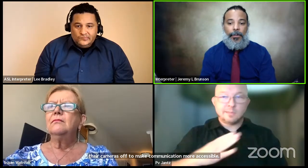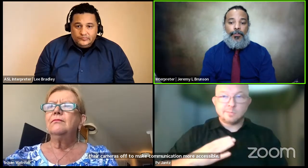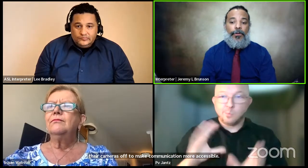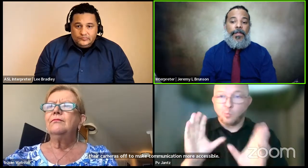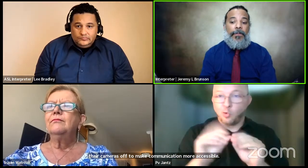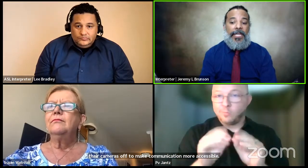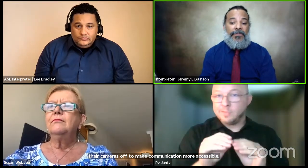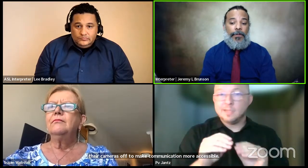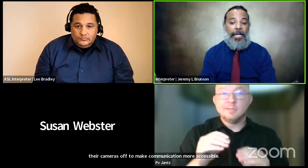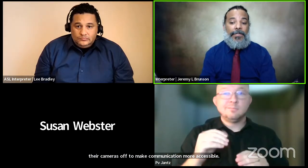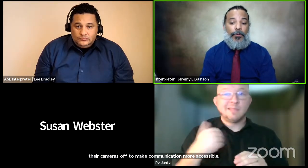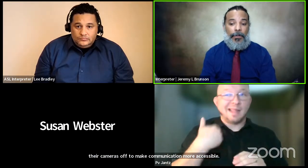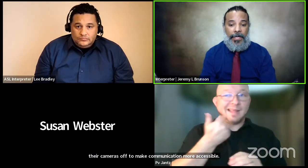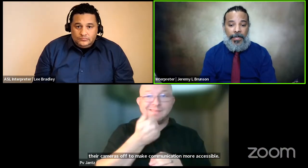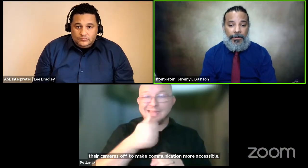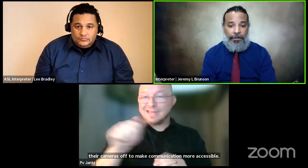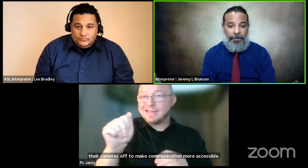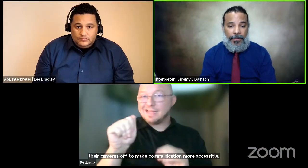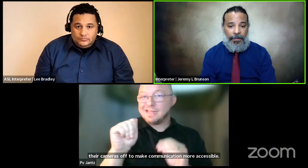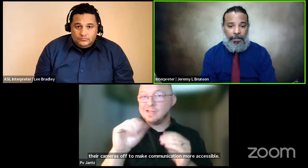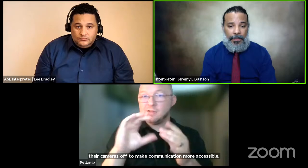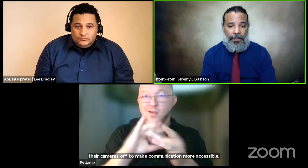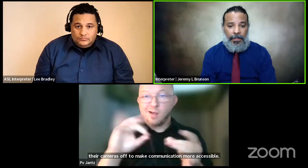is to approve the minutes from the last board meeting.